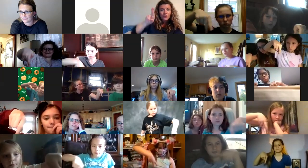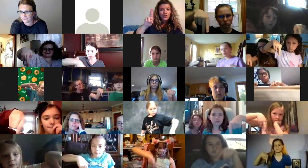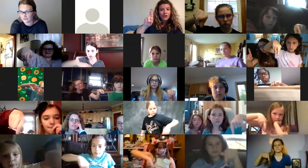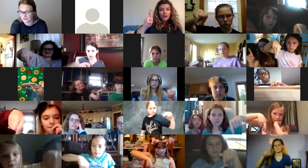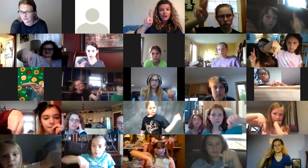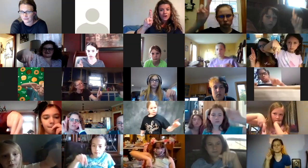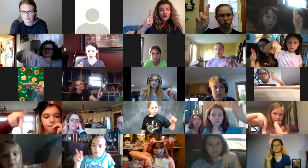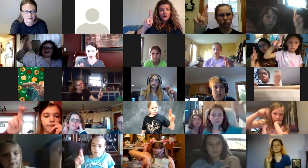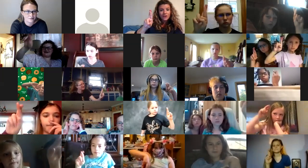R,